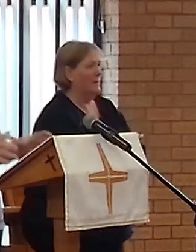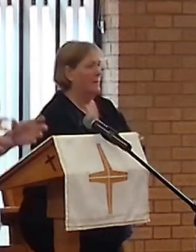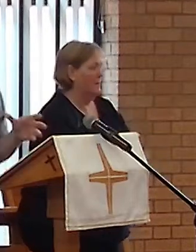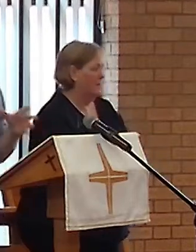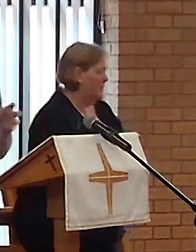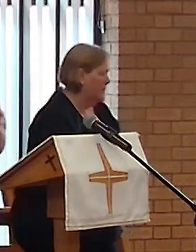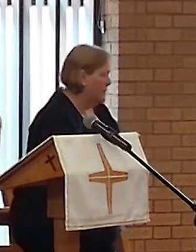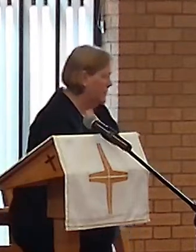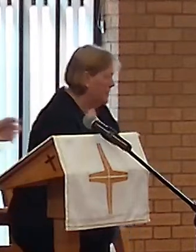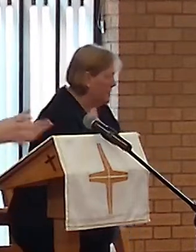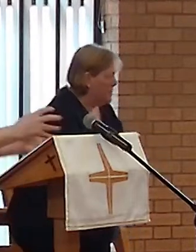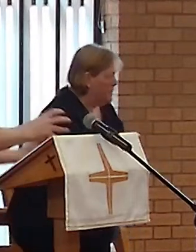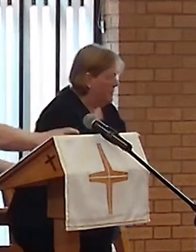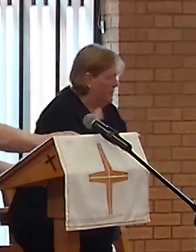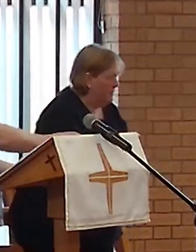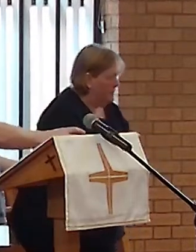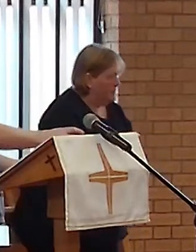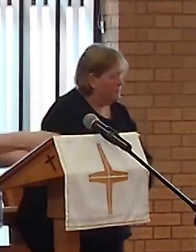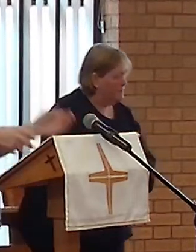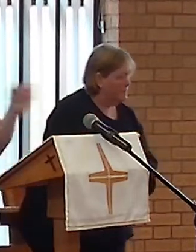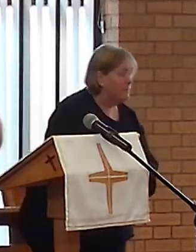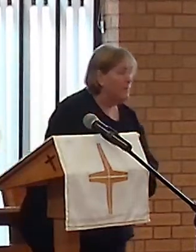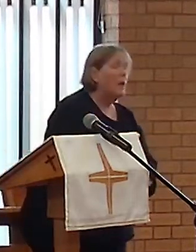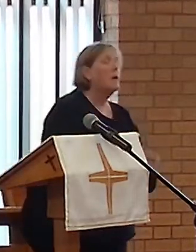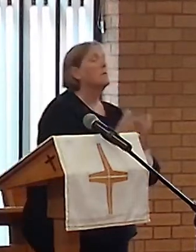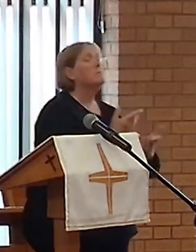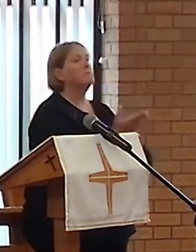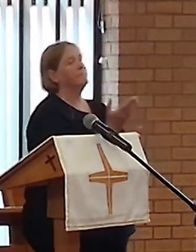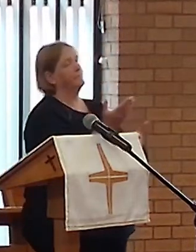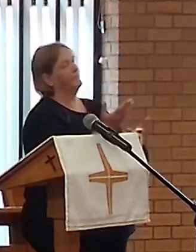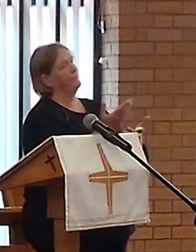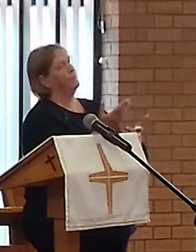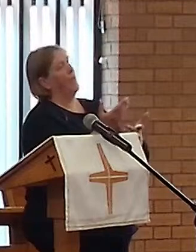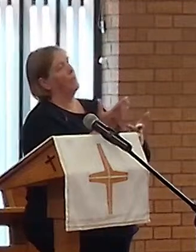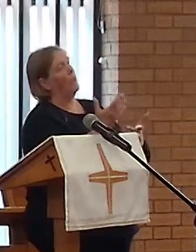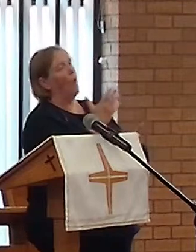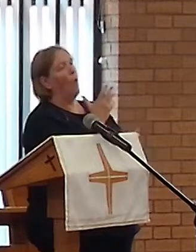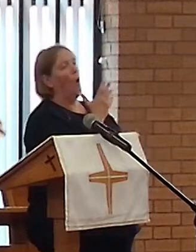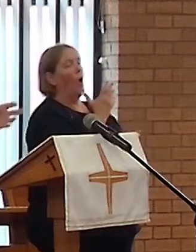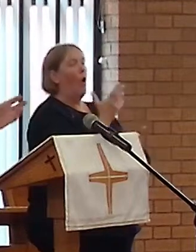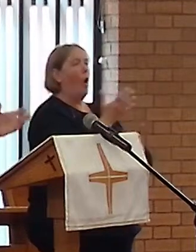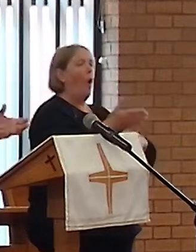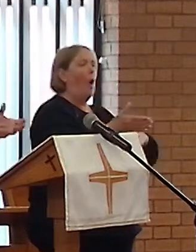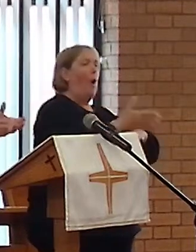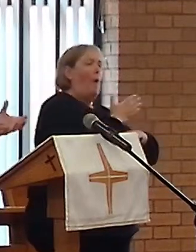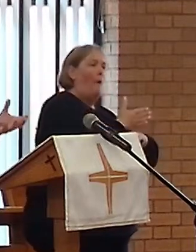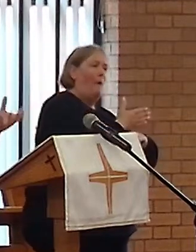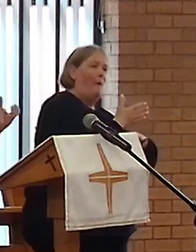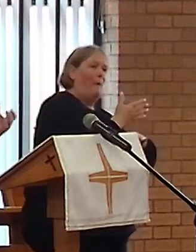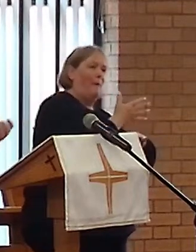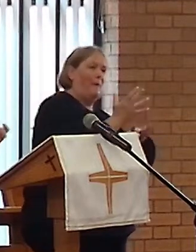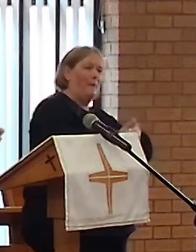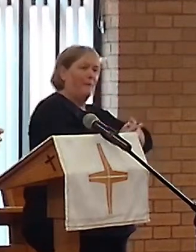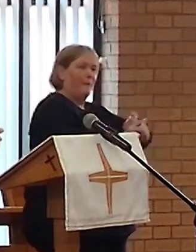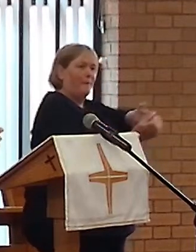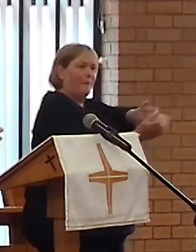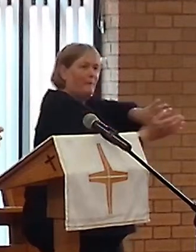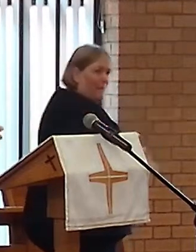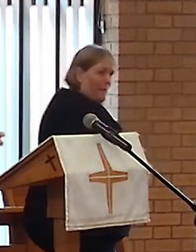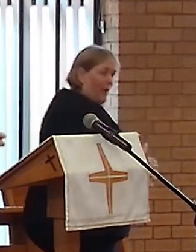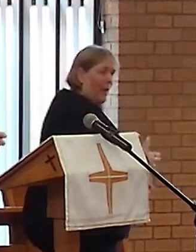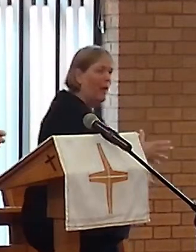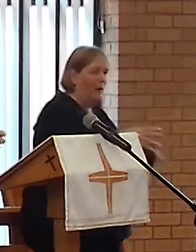But in the middle of this putting off the old and putting on the new, Paul says we are to be made new in